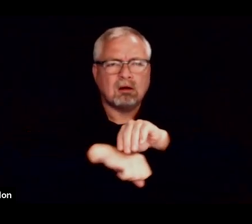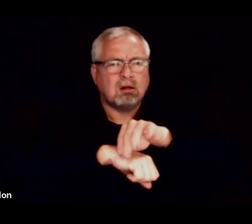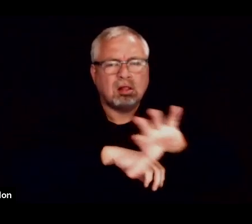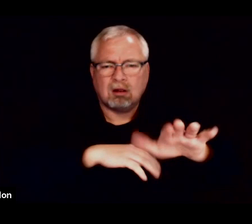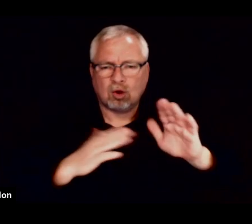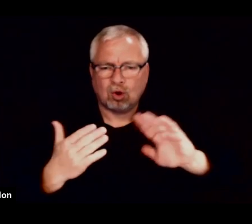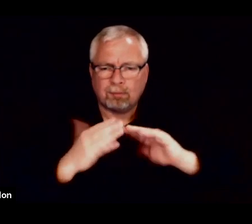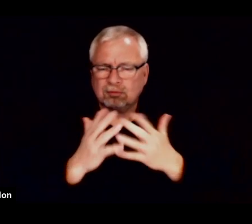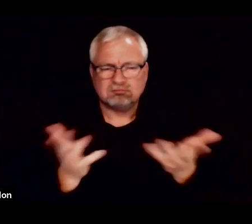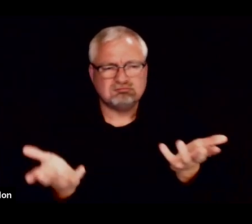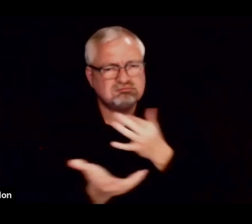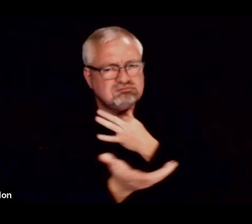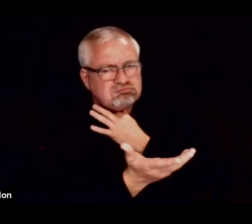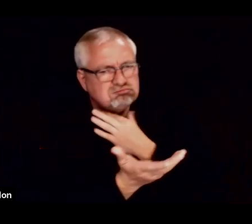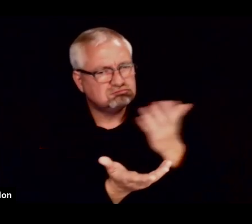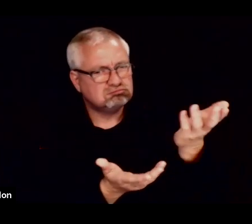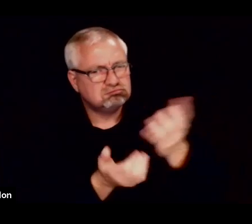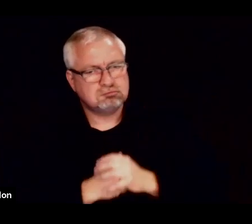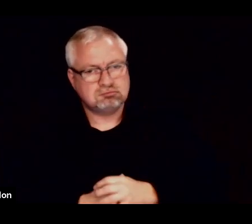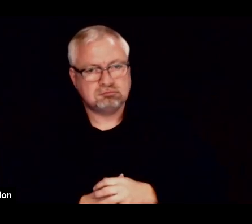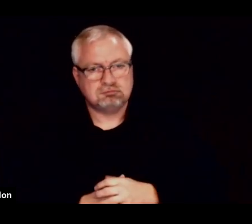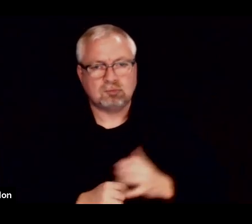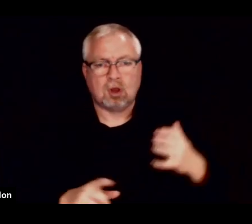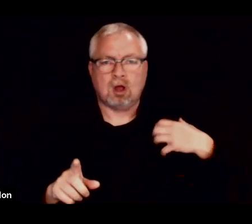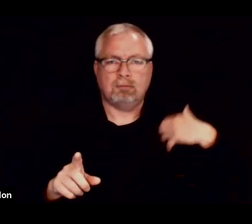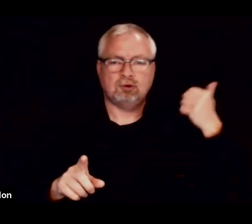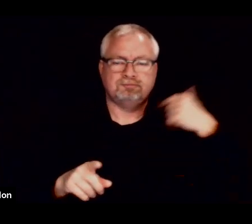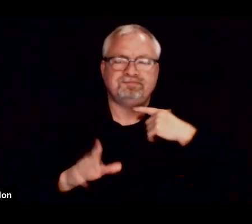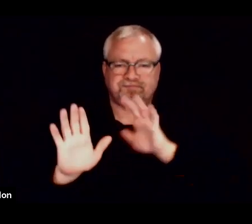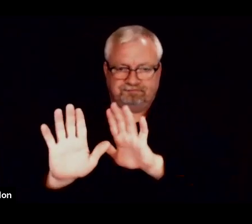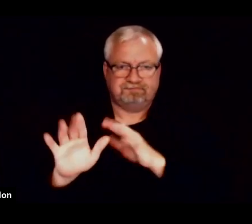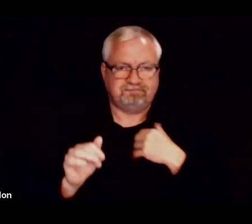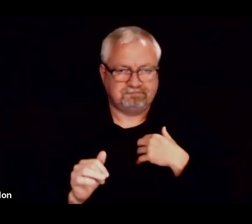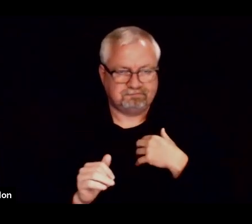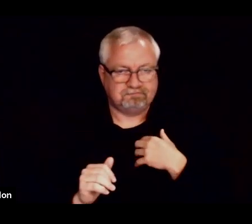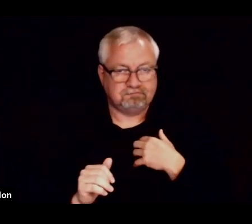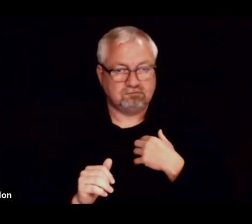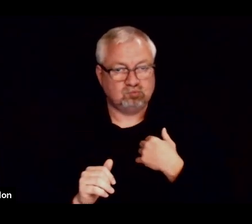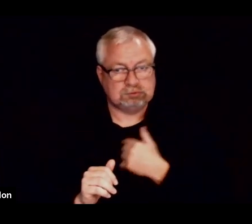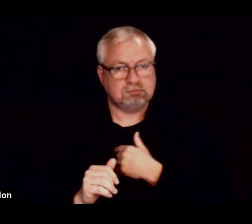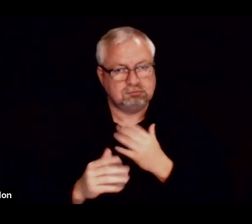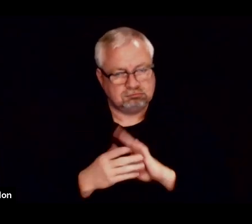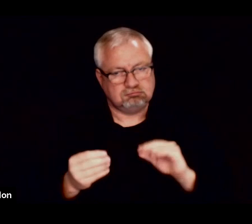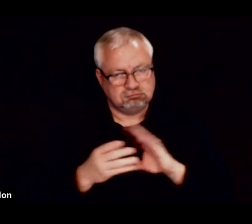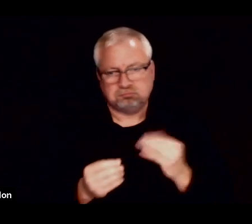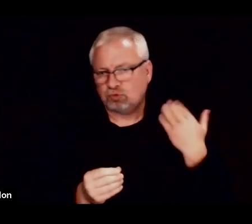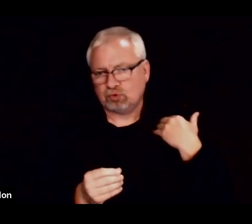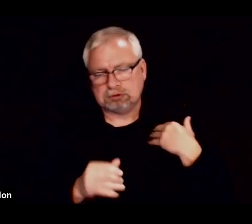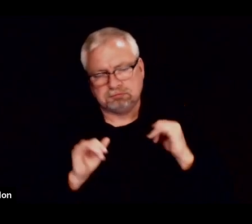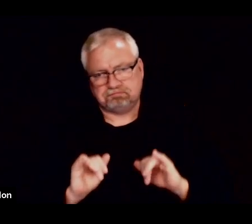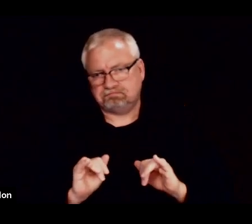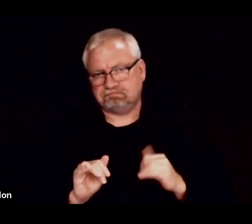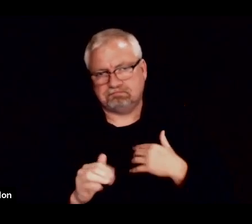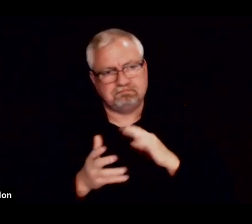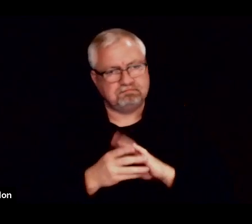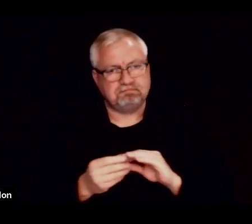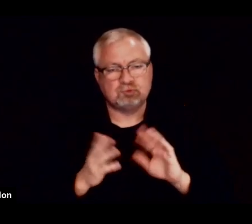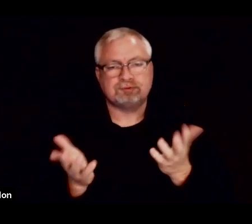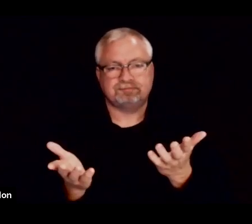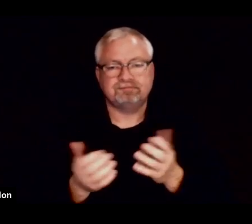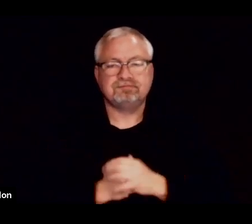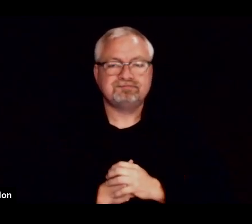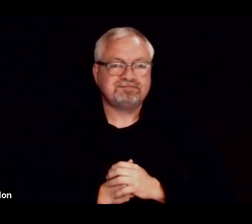Well, what I can tell you is, and I think we've said this in the past, that there's been